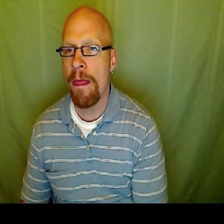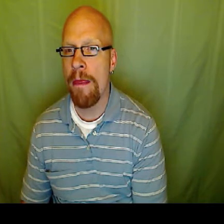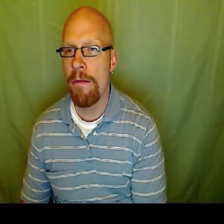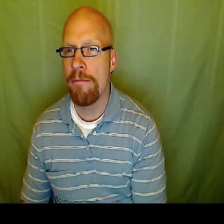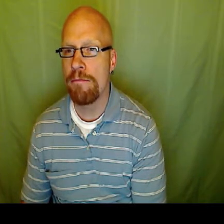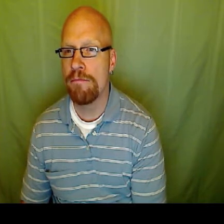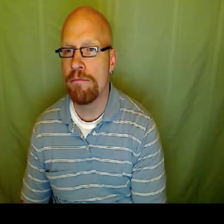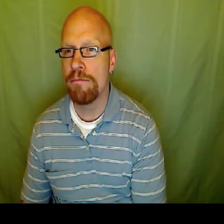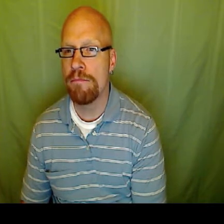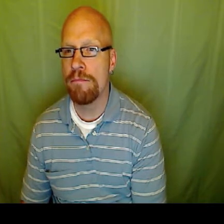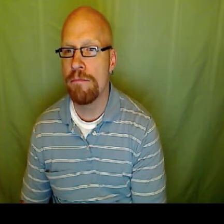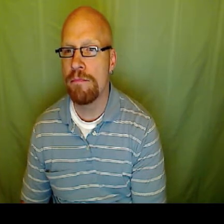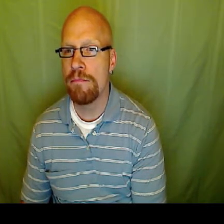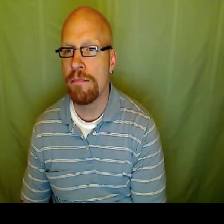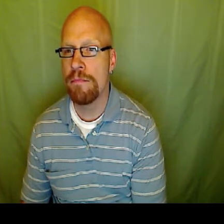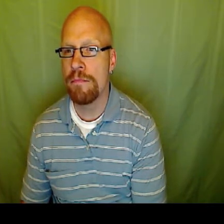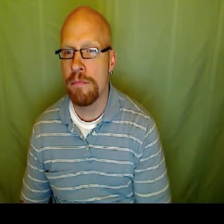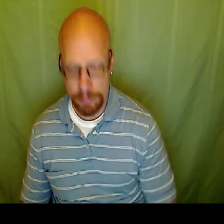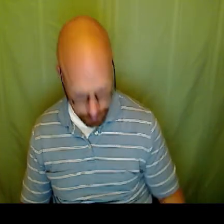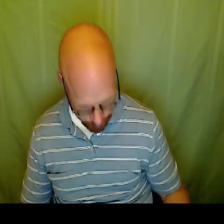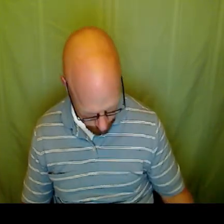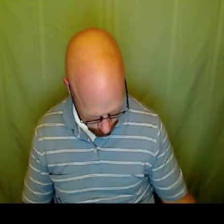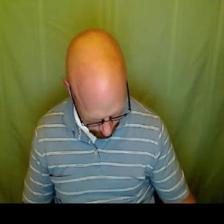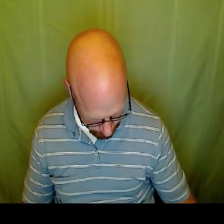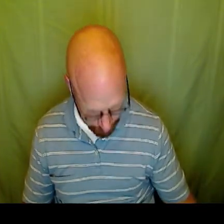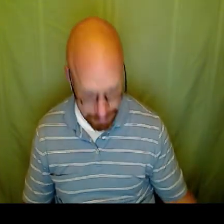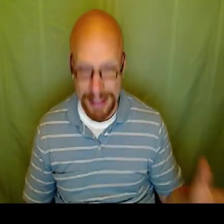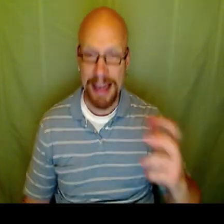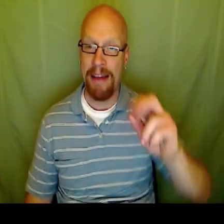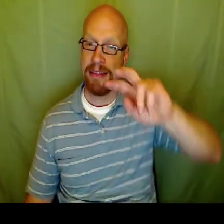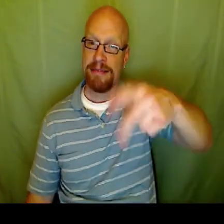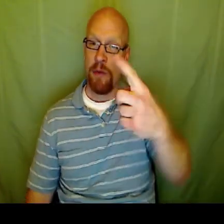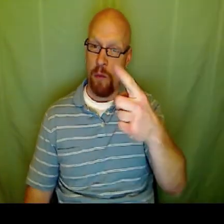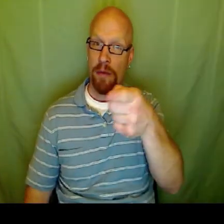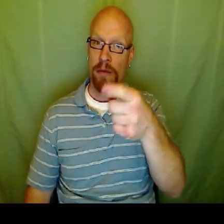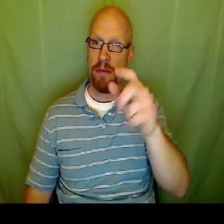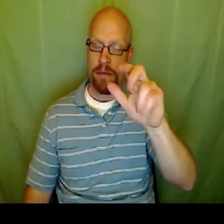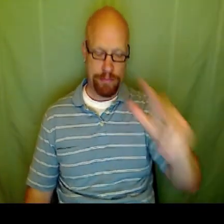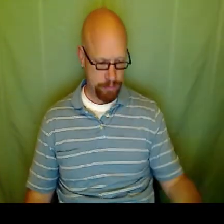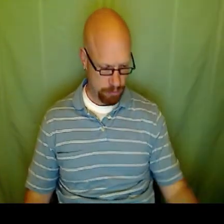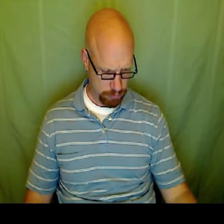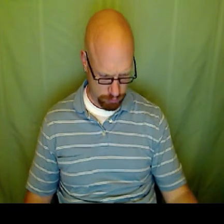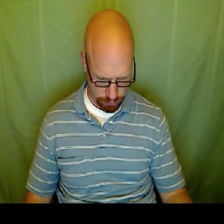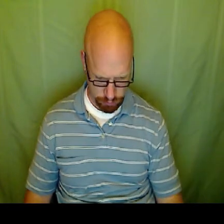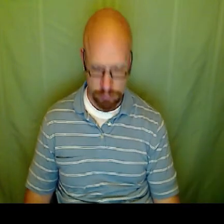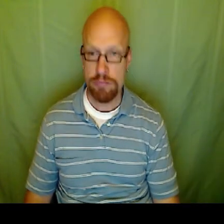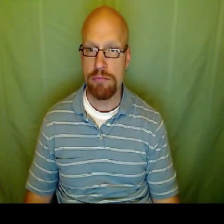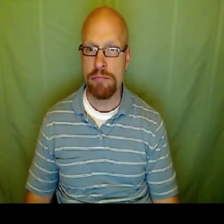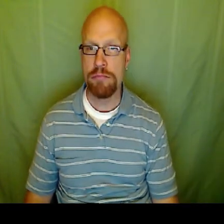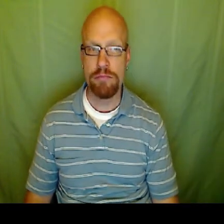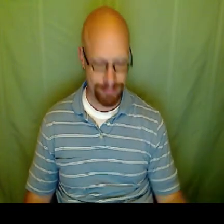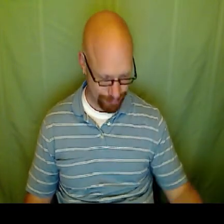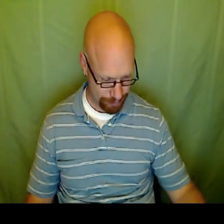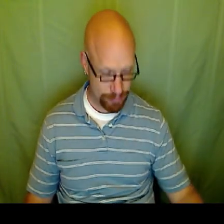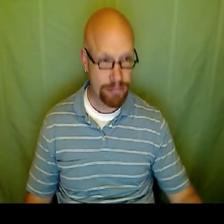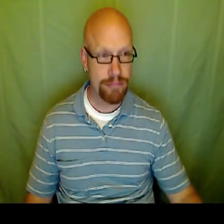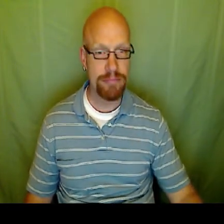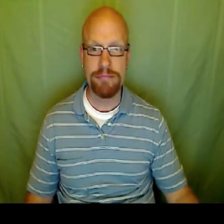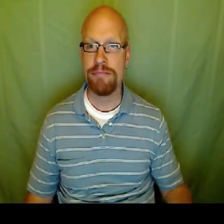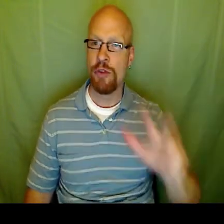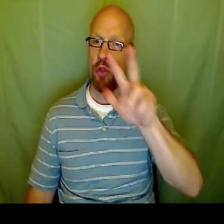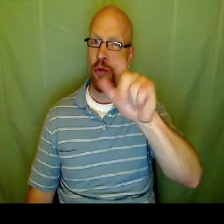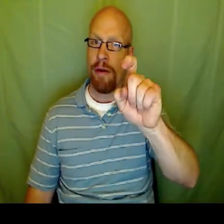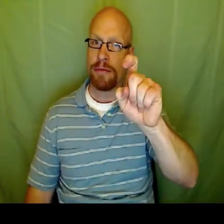that's better now the second equation